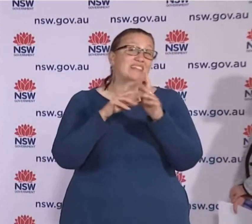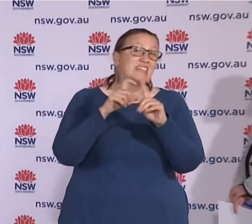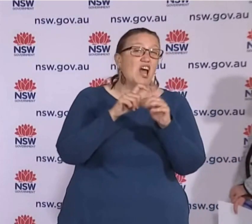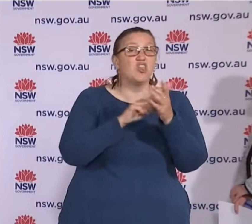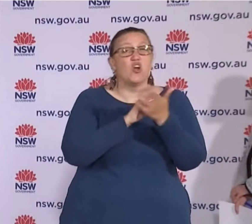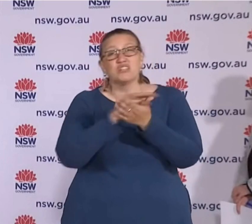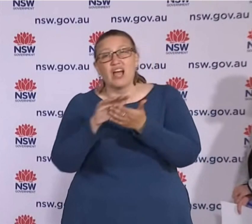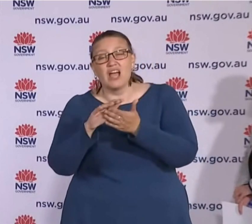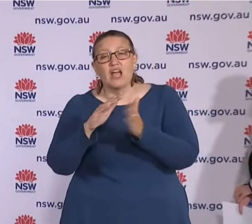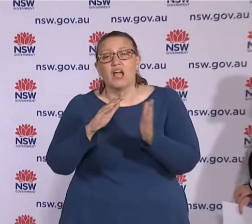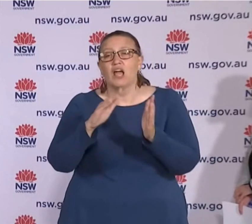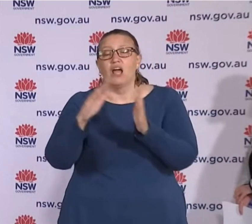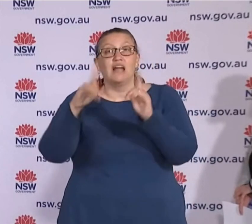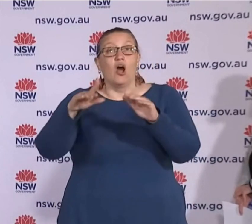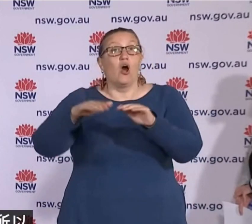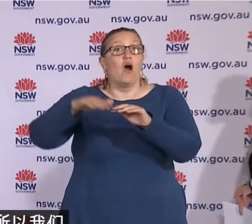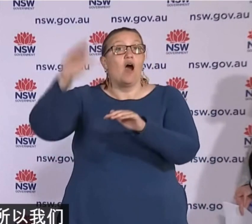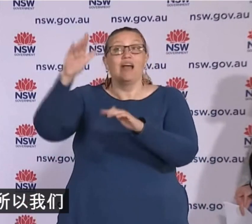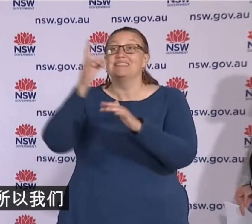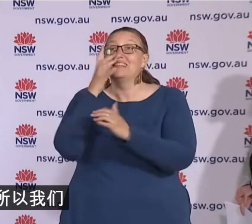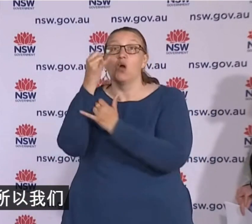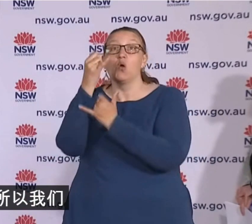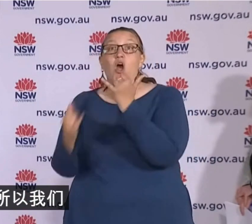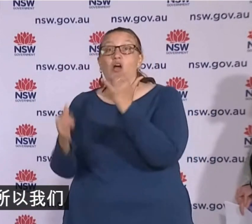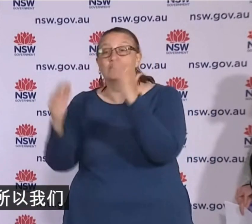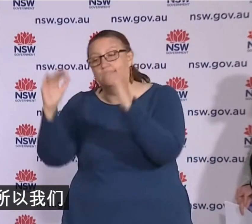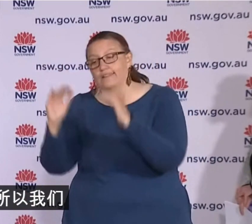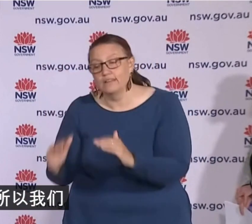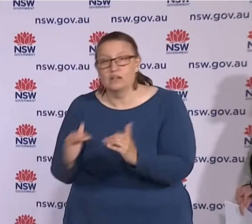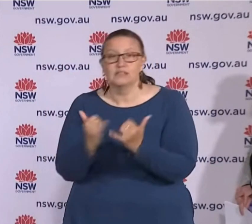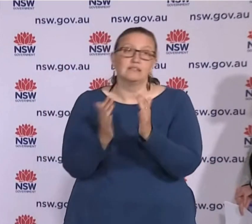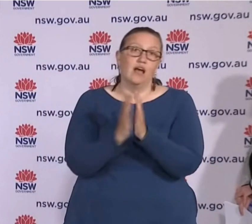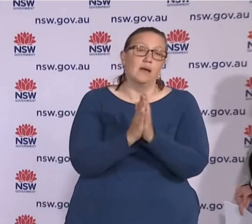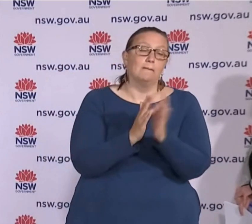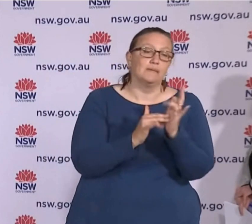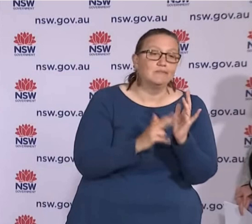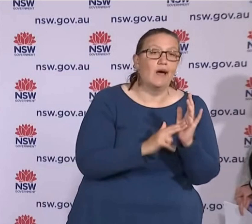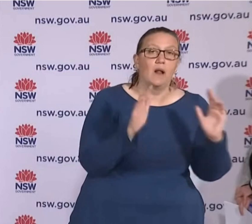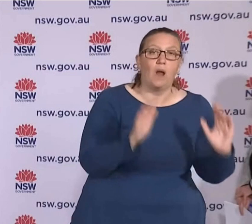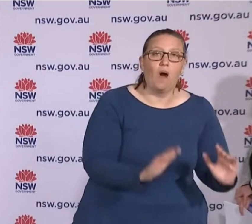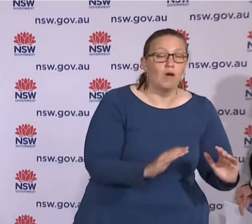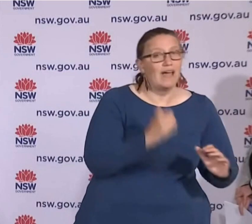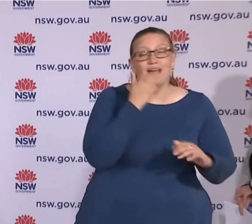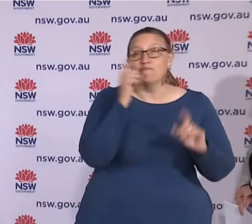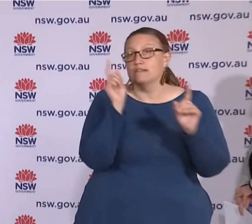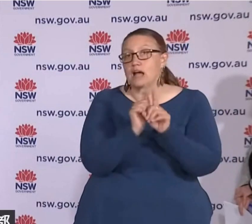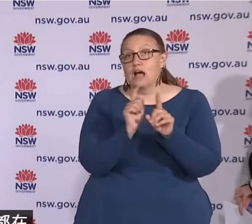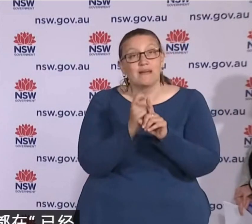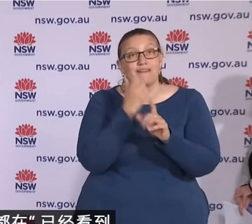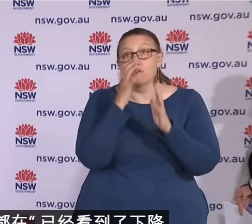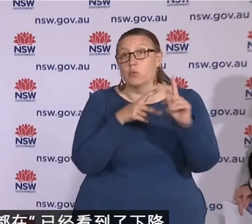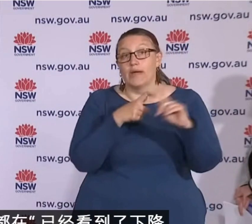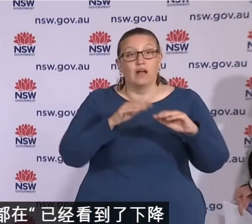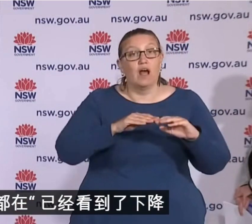normally Saturdays have the worst numbers, and then we come back down. So we go through this cycle every week, but every week in the last couple we've